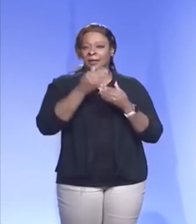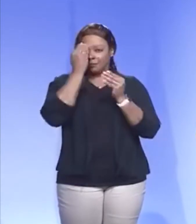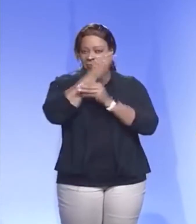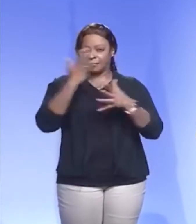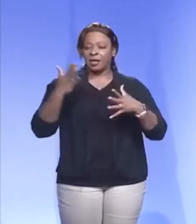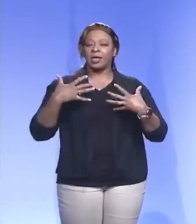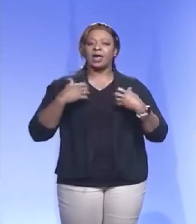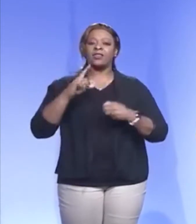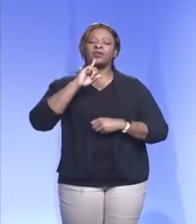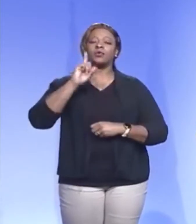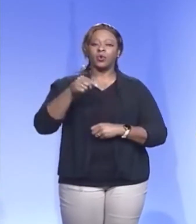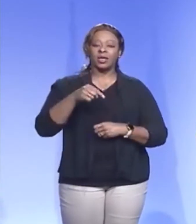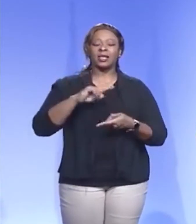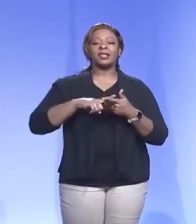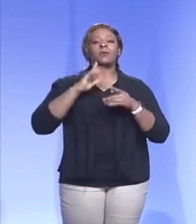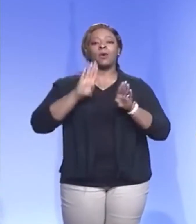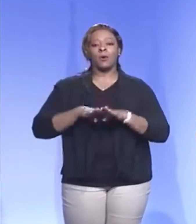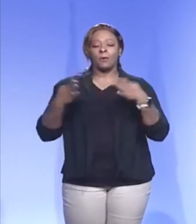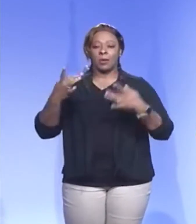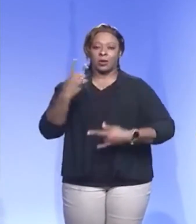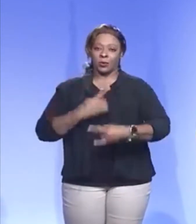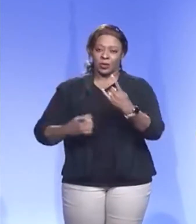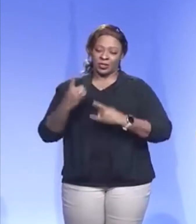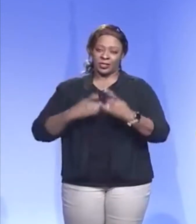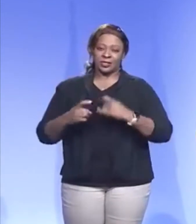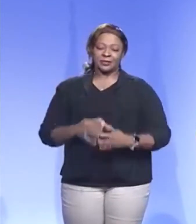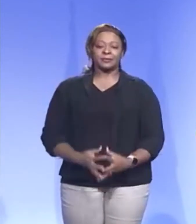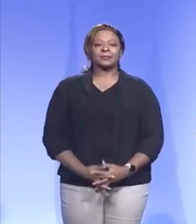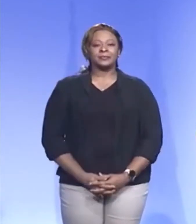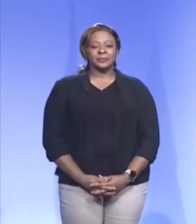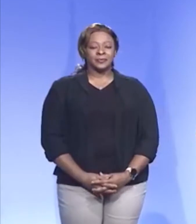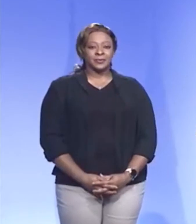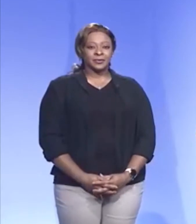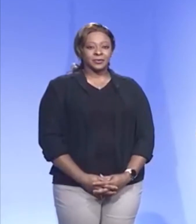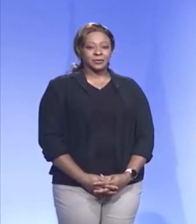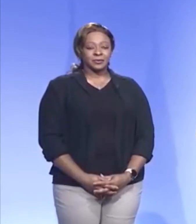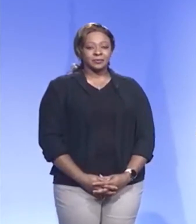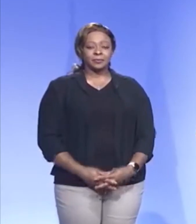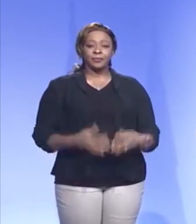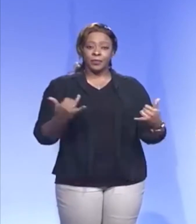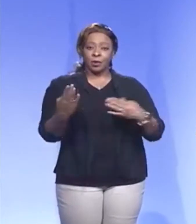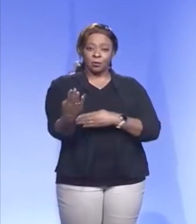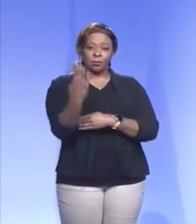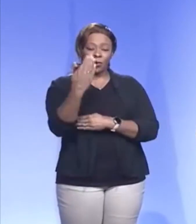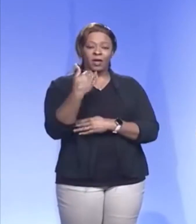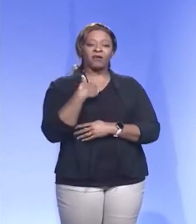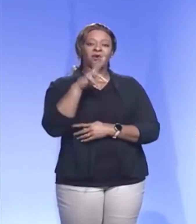Health Directive, and then we'll open it up to specific questions. So as of this morning, we have